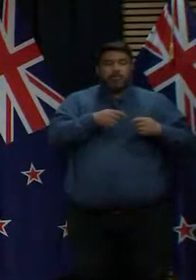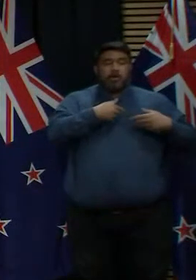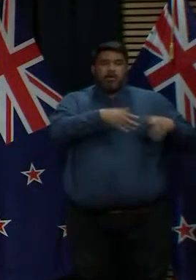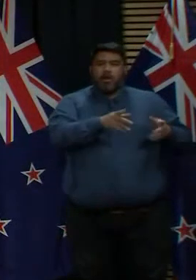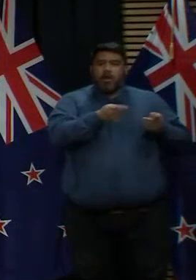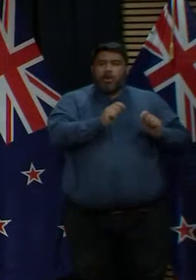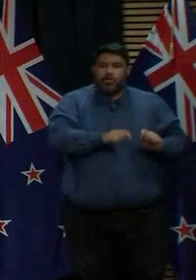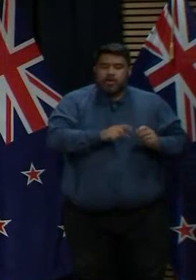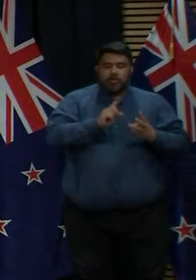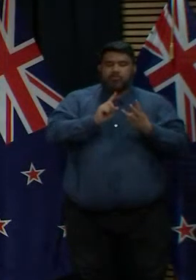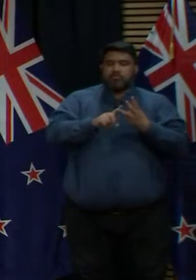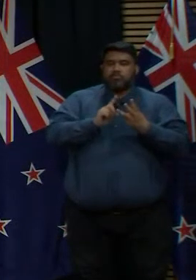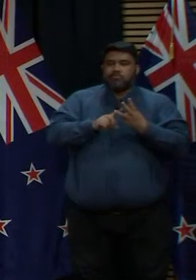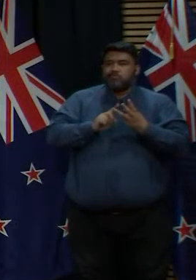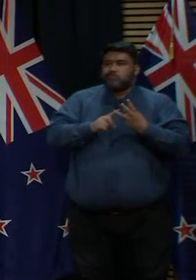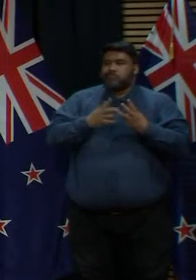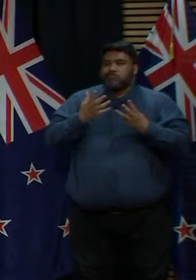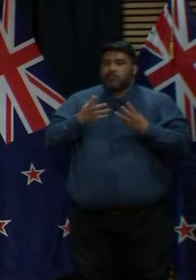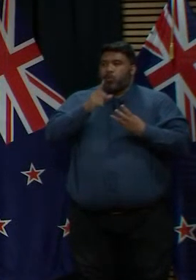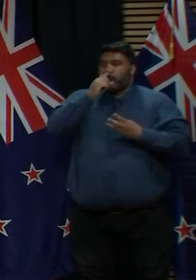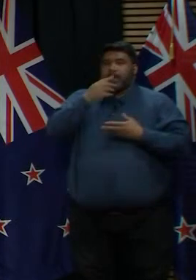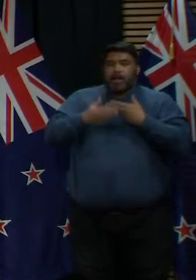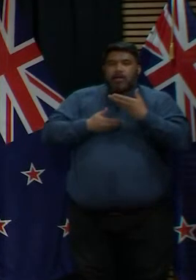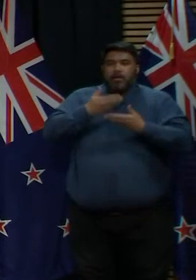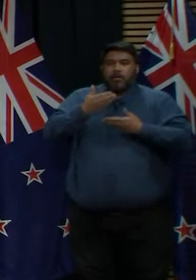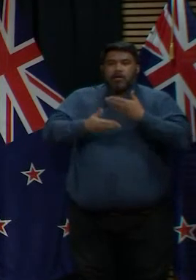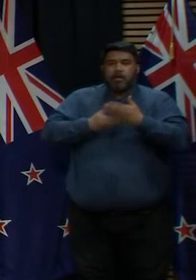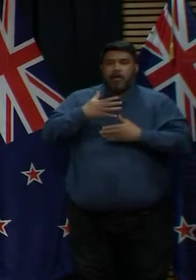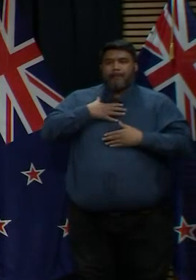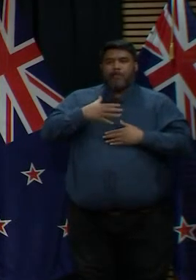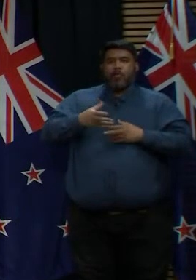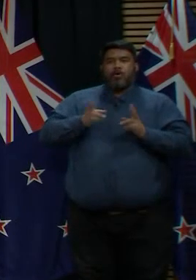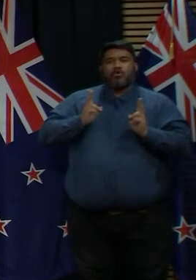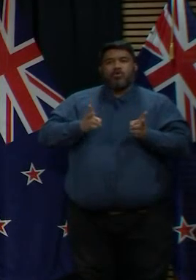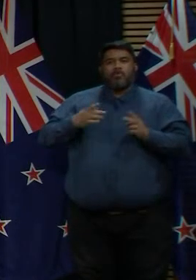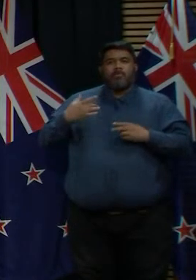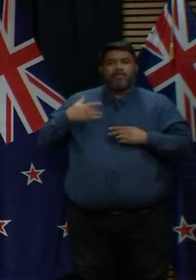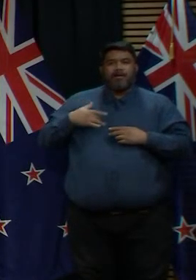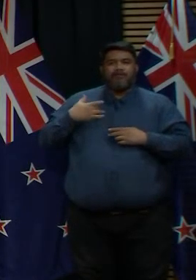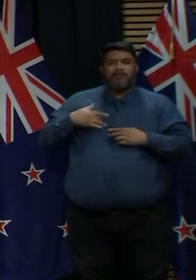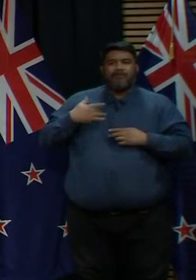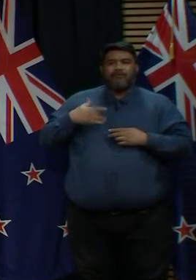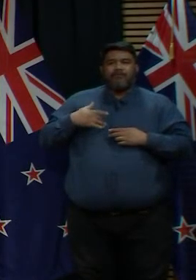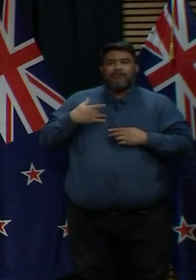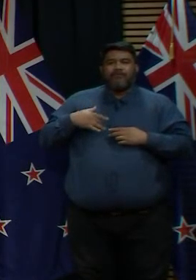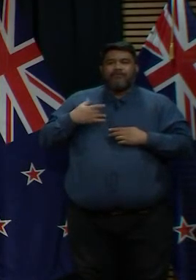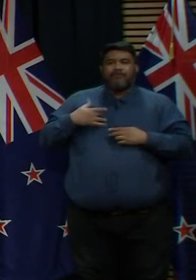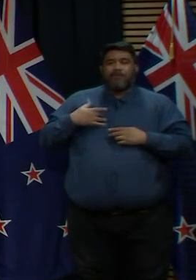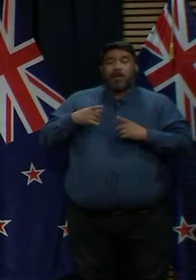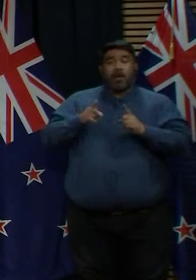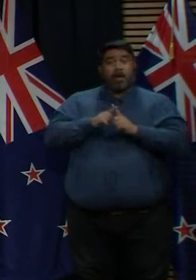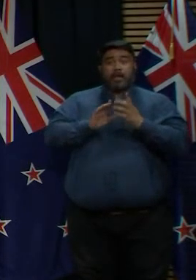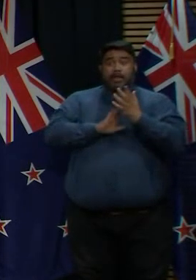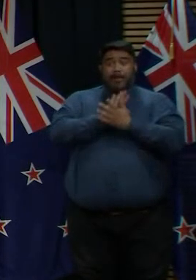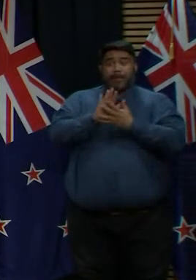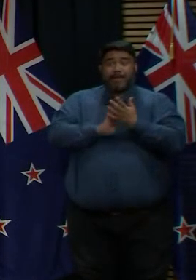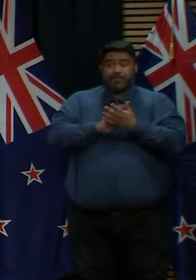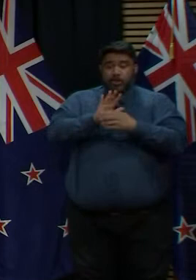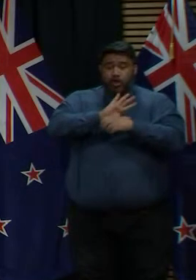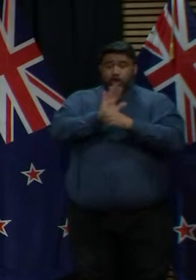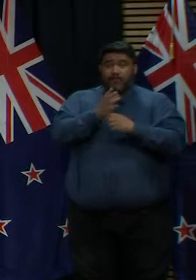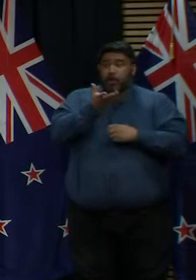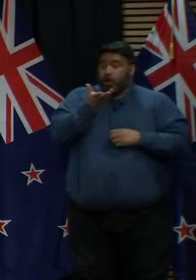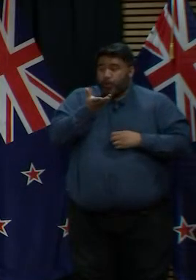have to live with COVID. In fact, we can stick with the plan we talked about right at the beginning of this pandemic, which wasn't 0 cases, but